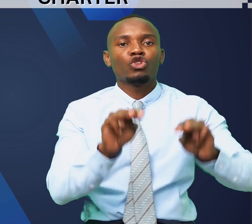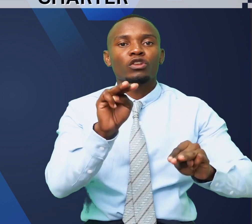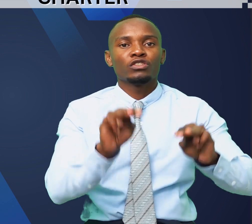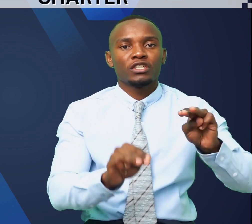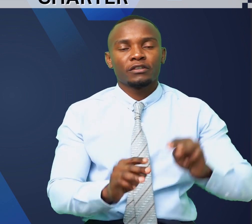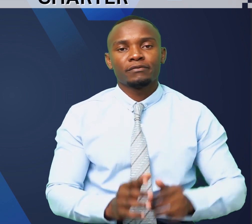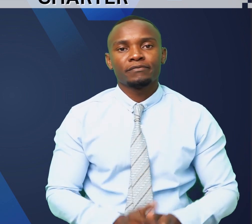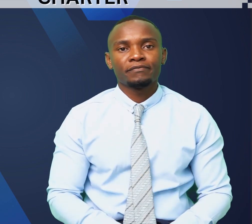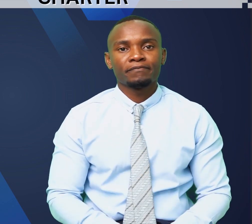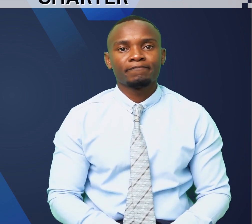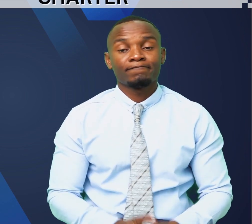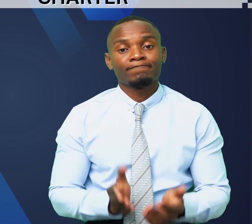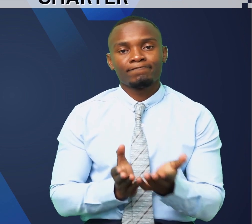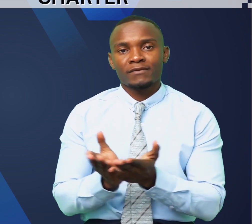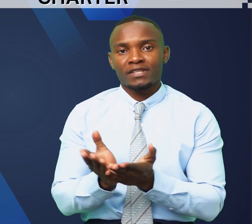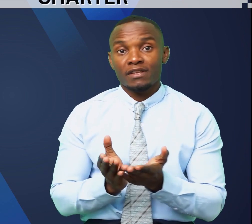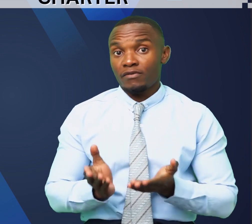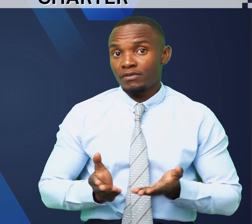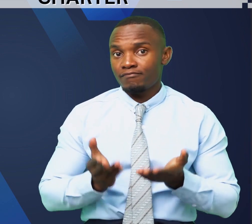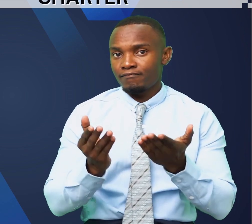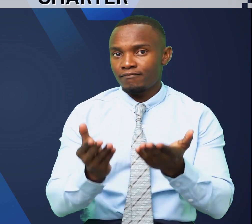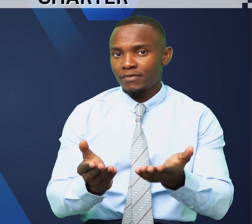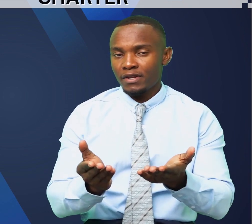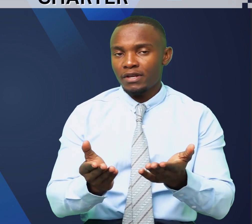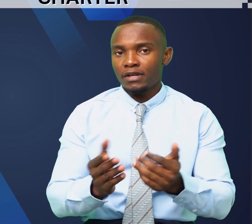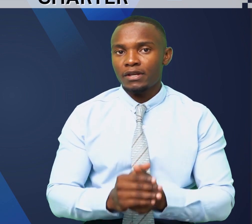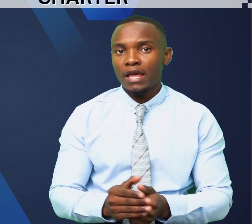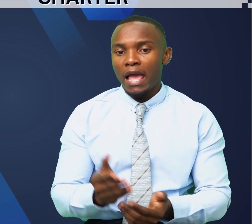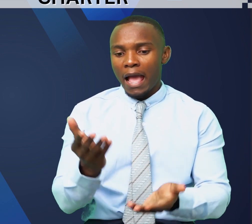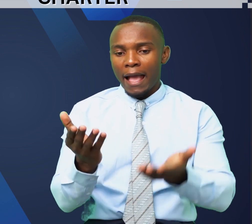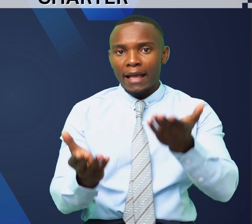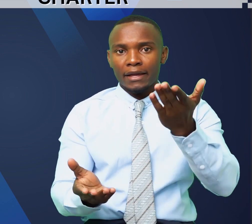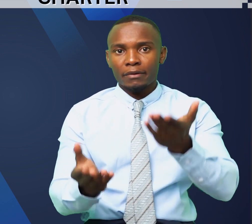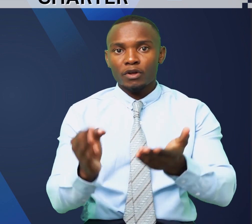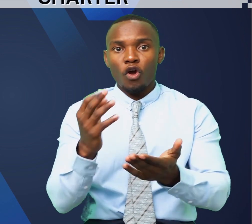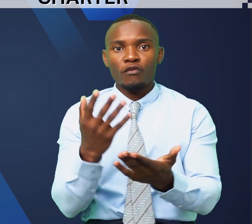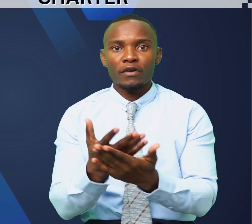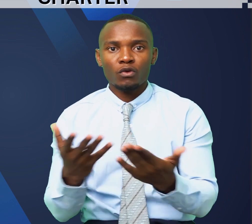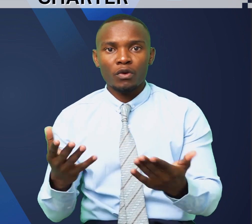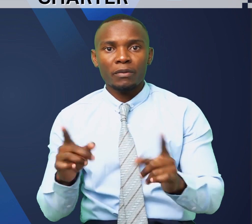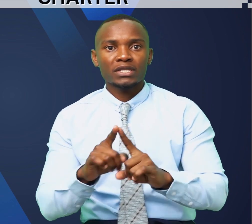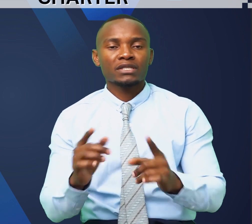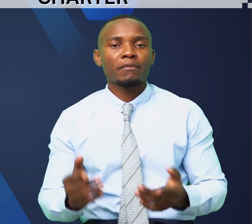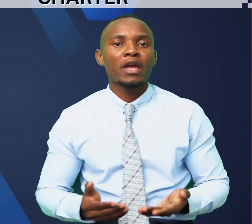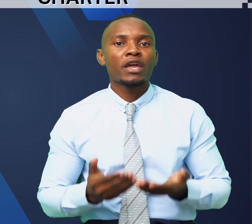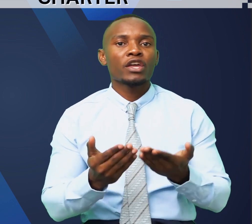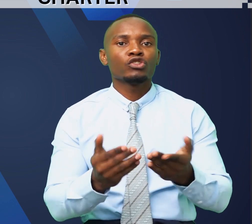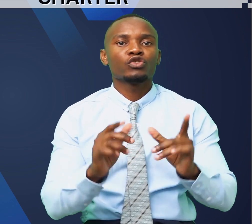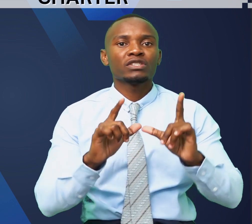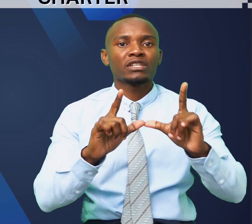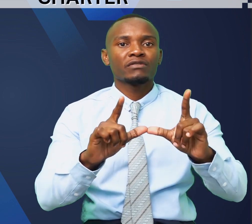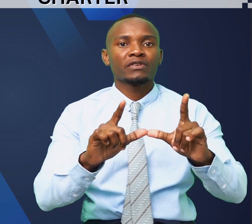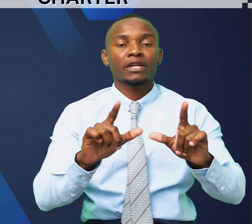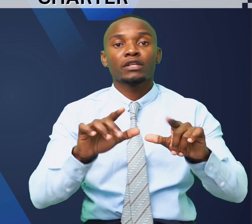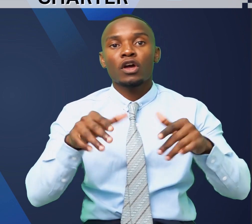Metrology. Service rendered, calibration of equipment and issuance of certificates